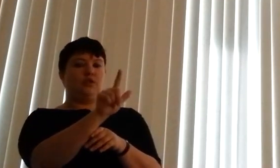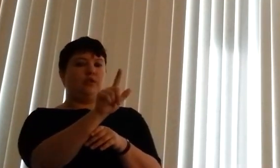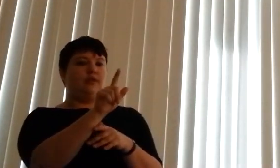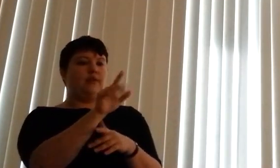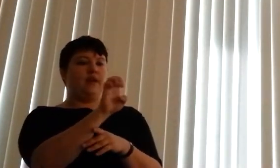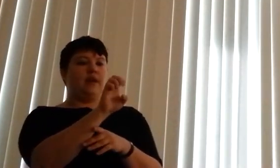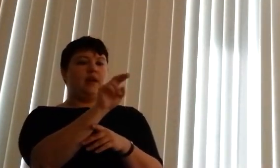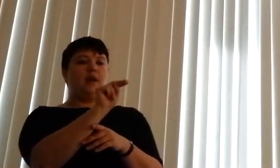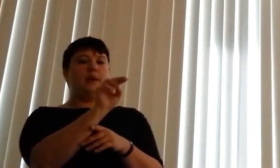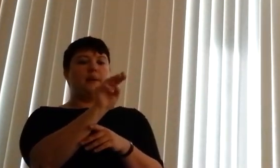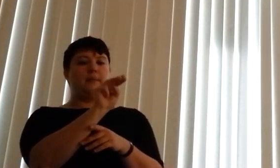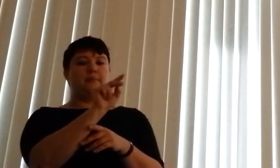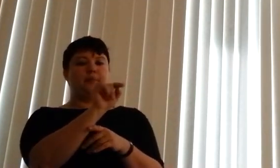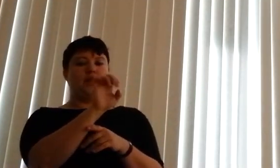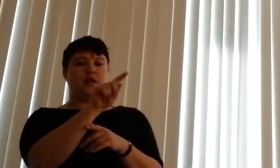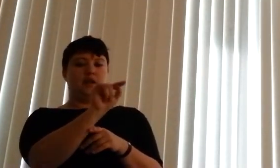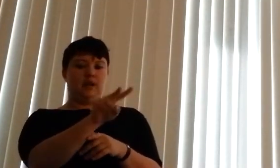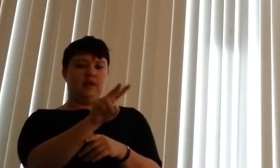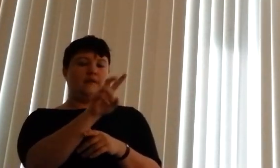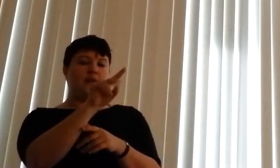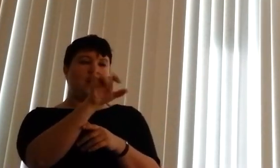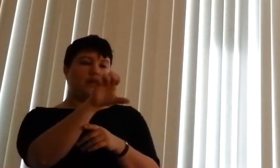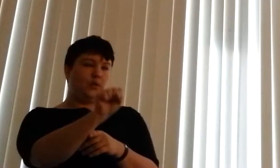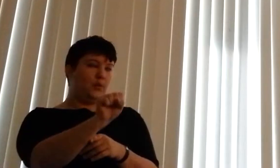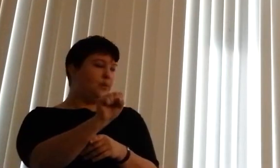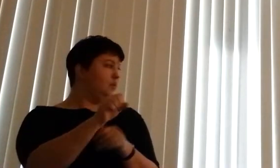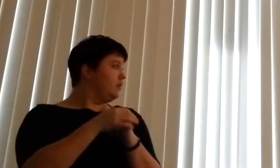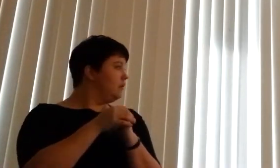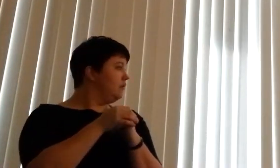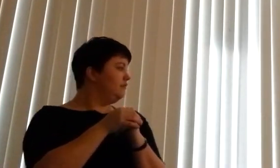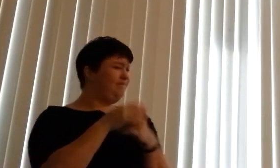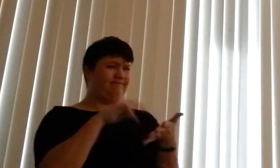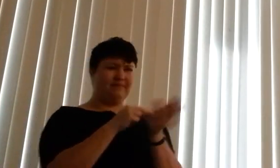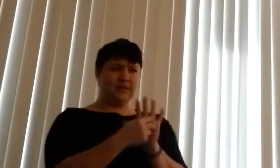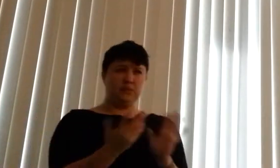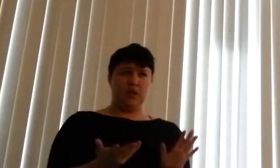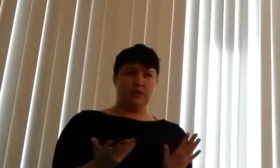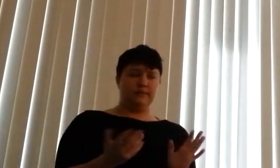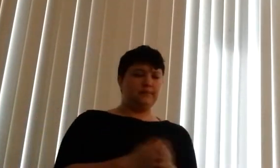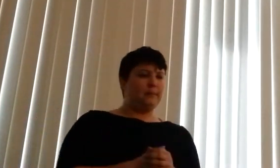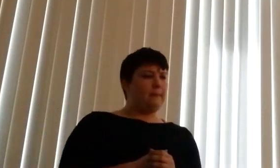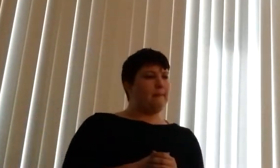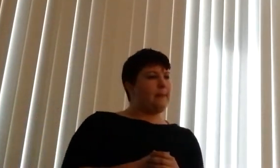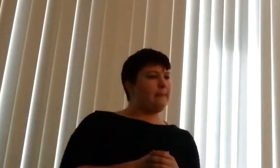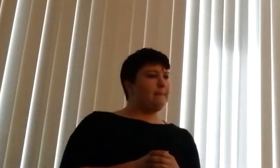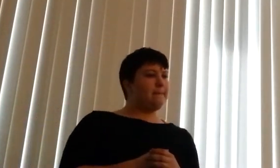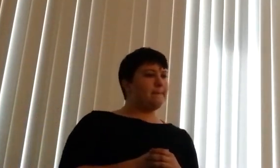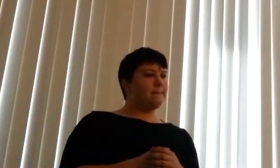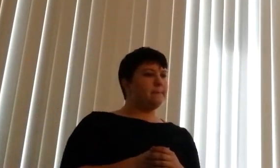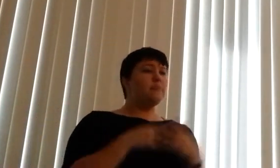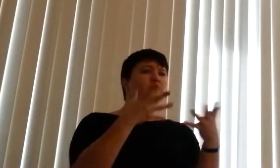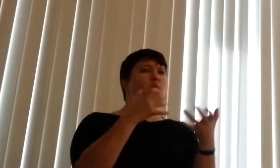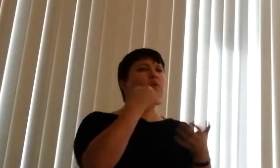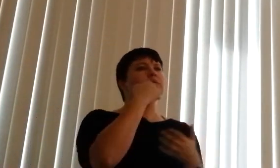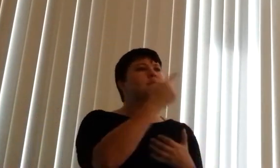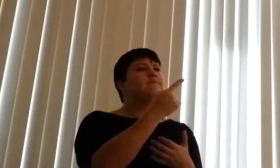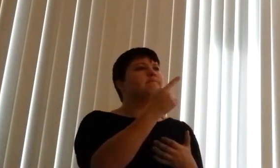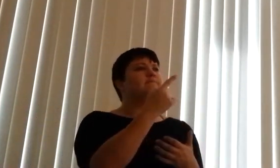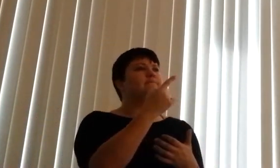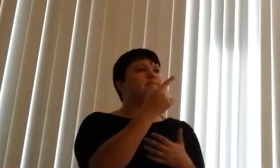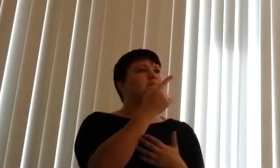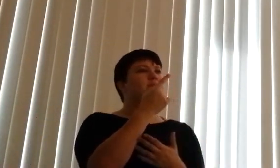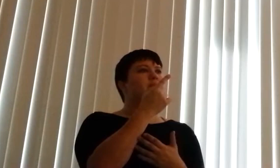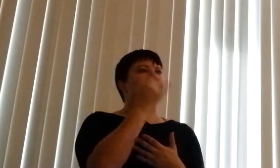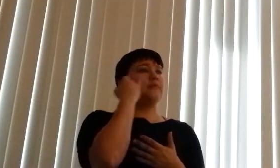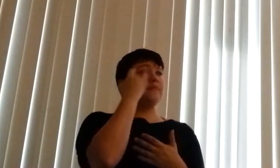does that mean? Well, I want to say that something has unconditional